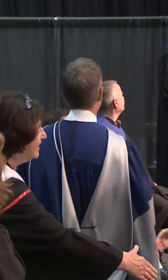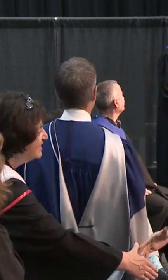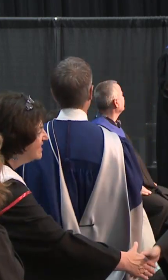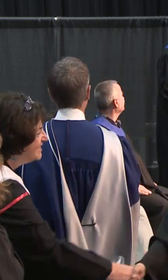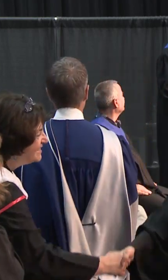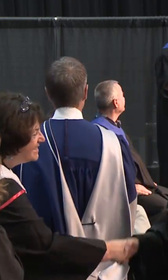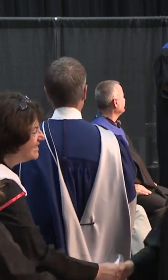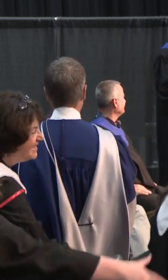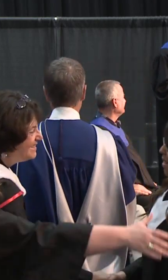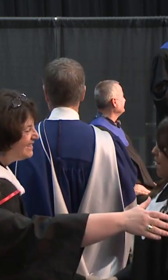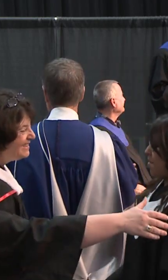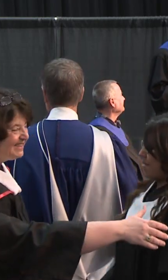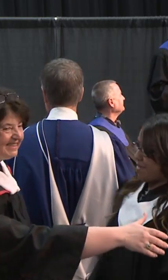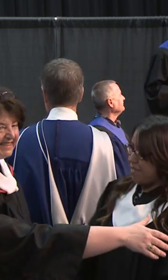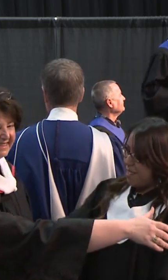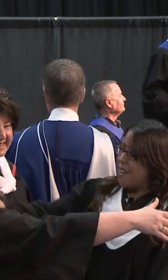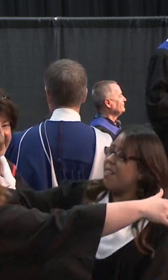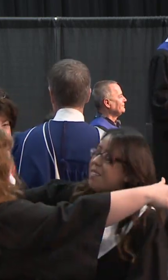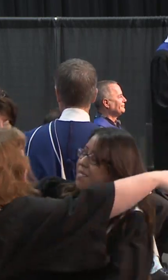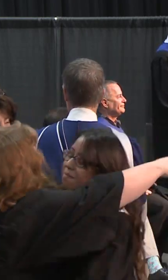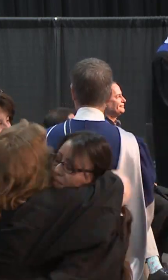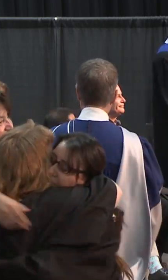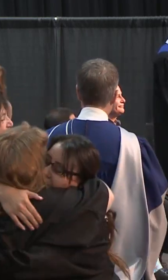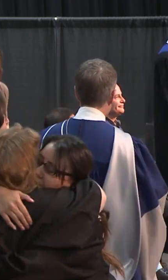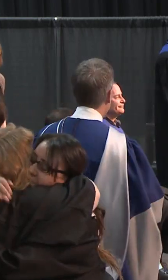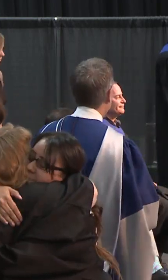Pamela Tebow.